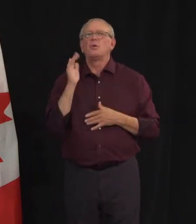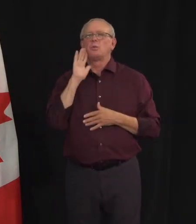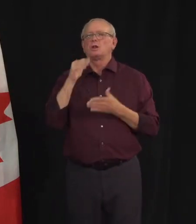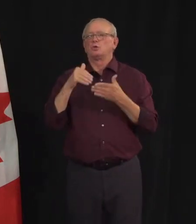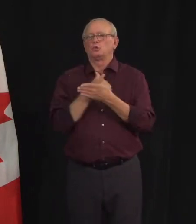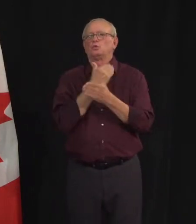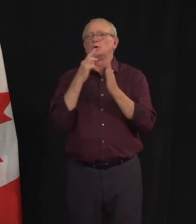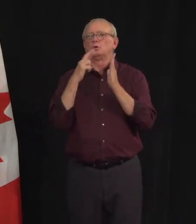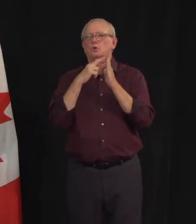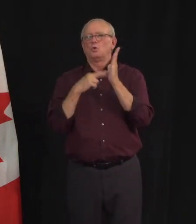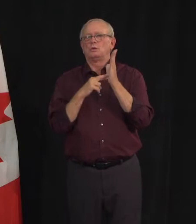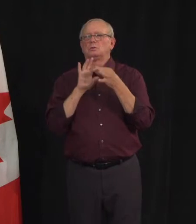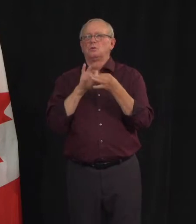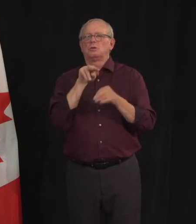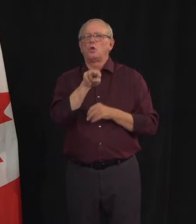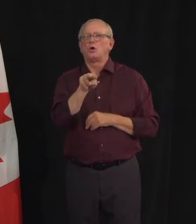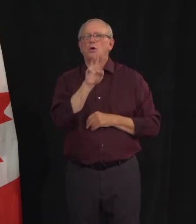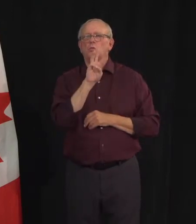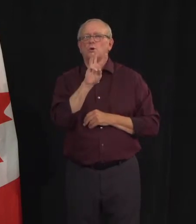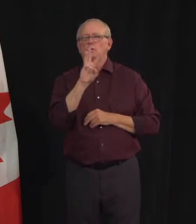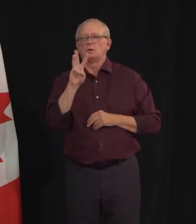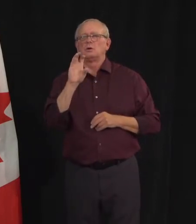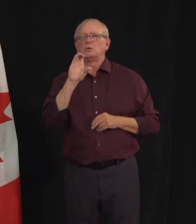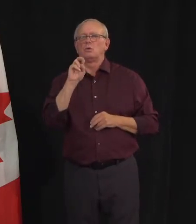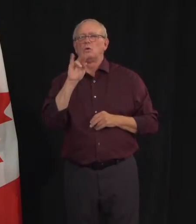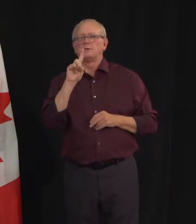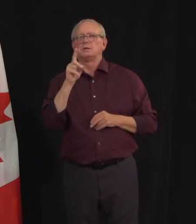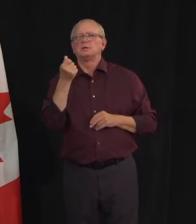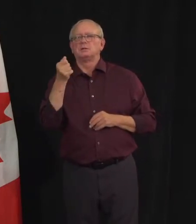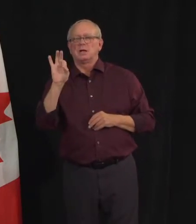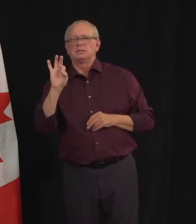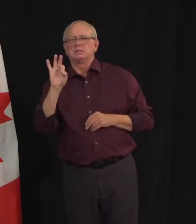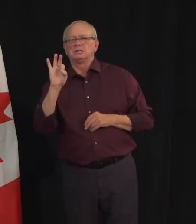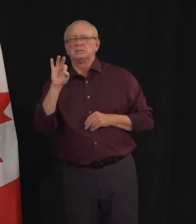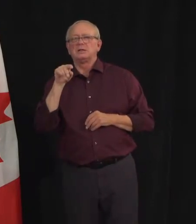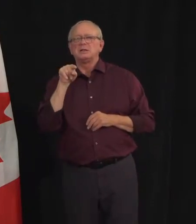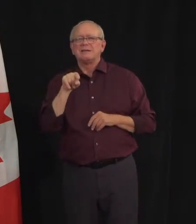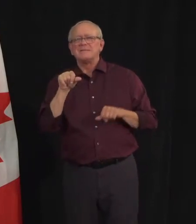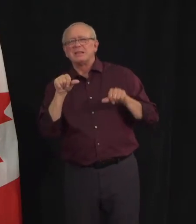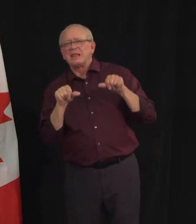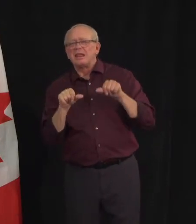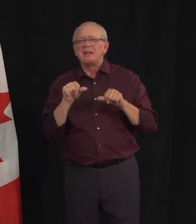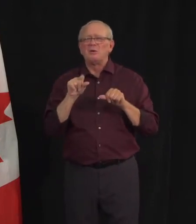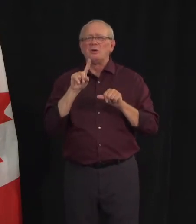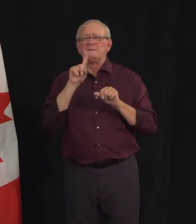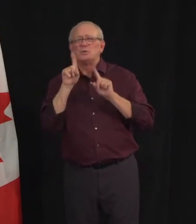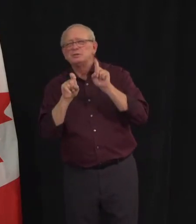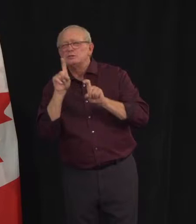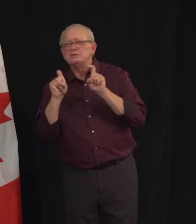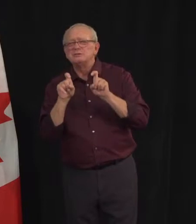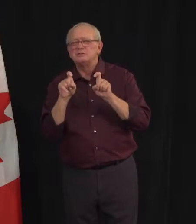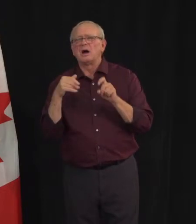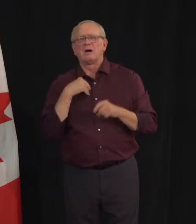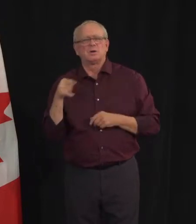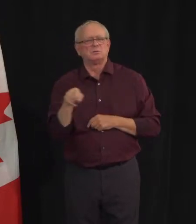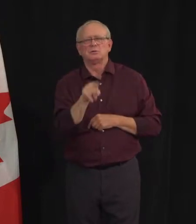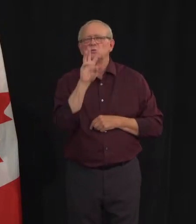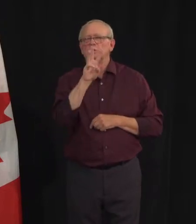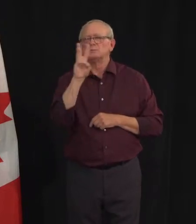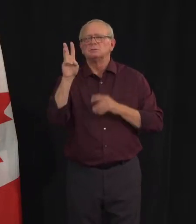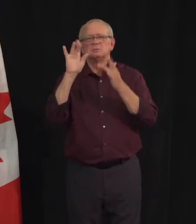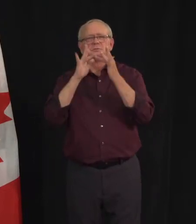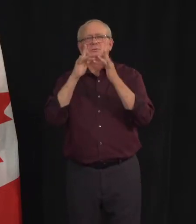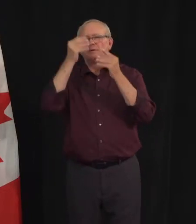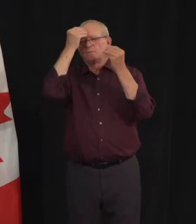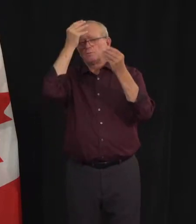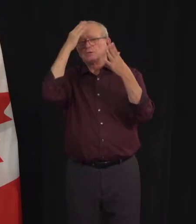our COVID-19 website, and I hope this will help answer many of the questions we have been receiving. Again, I want to state we are